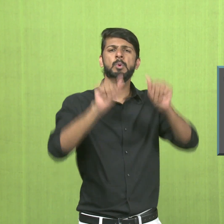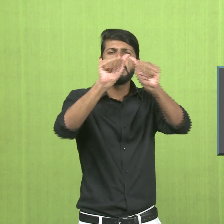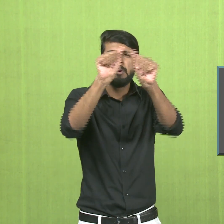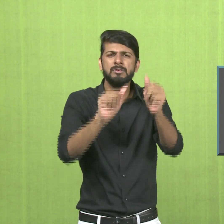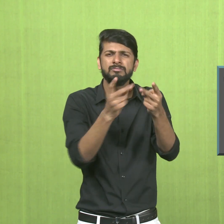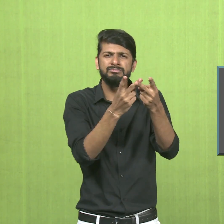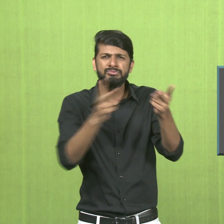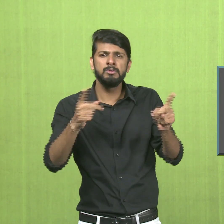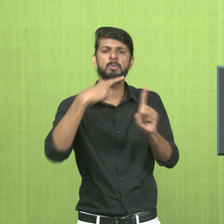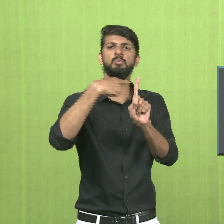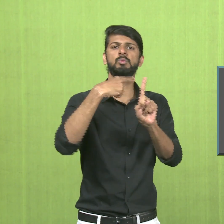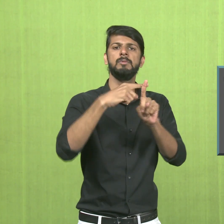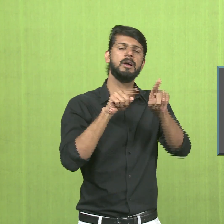Also, they would have various symbols